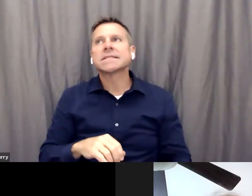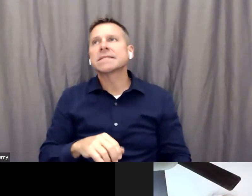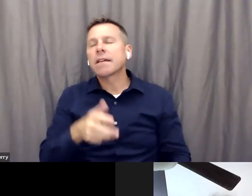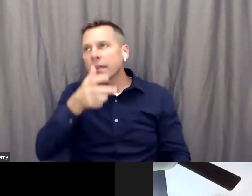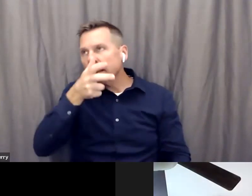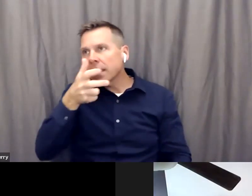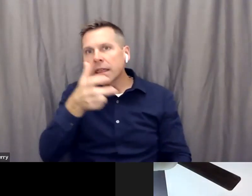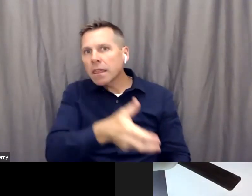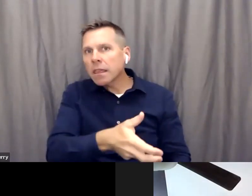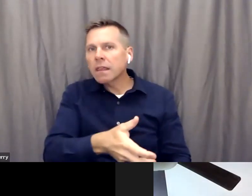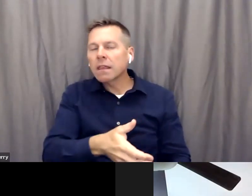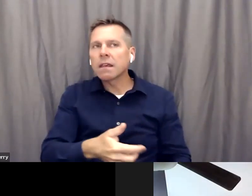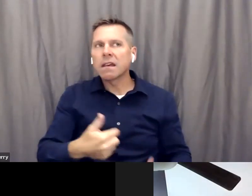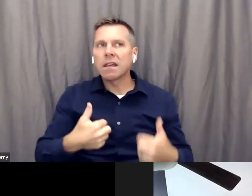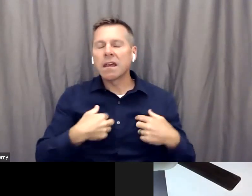Not good enough.